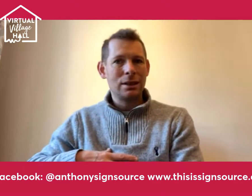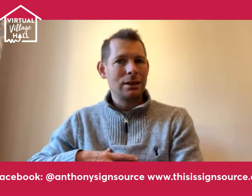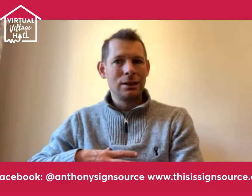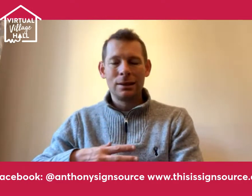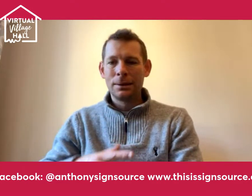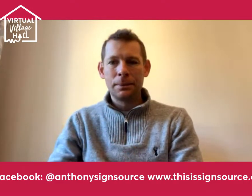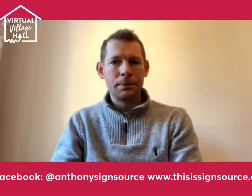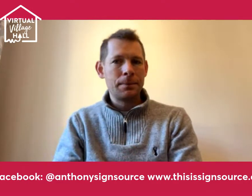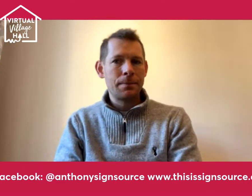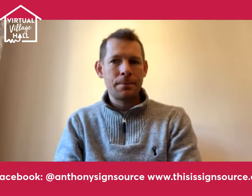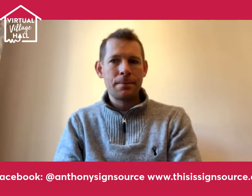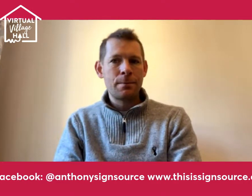and don't need.